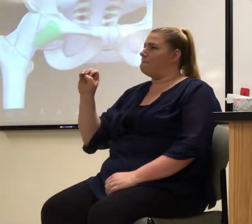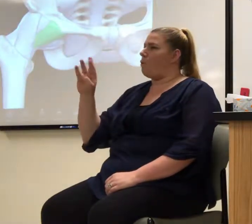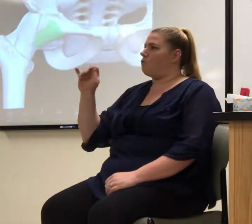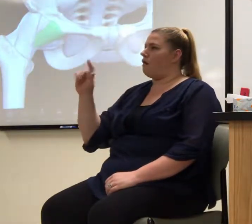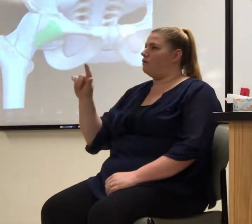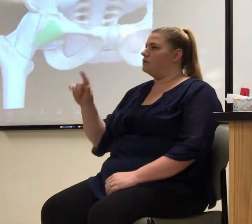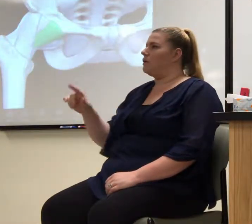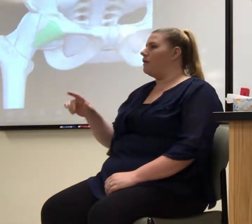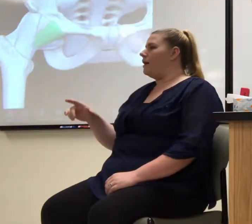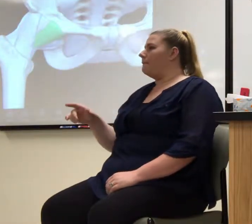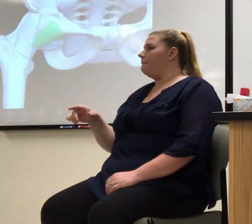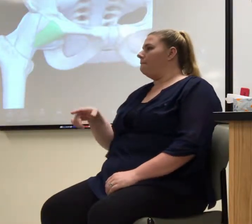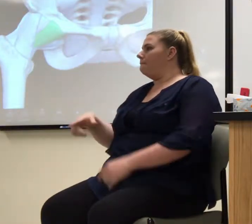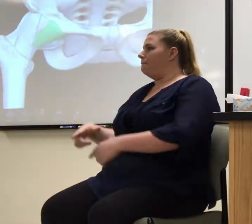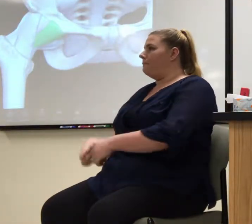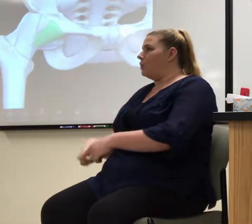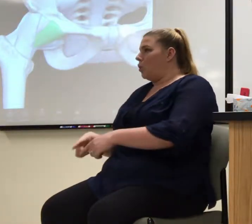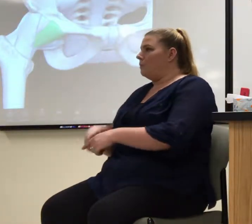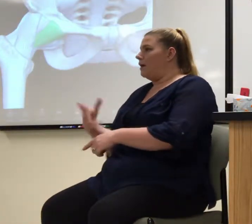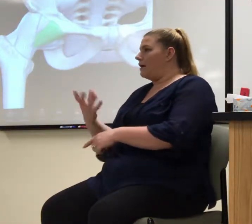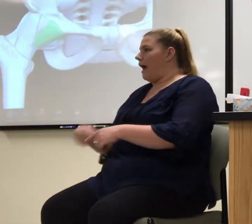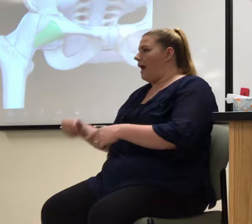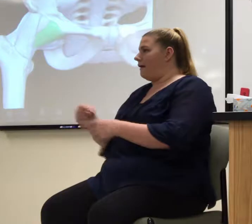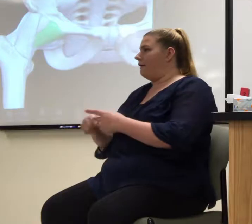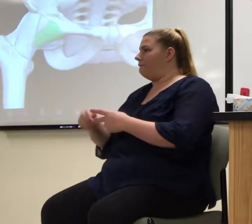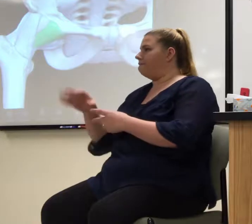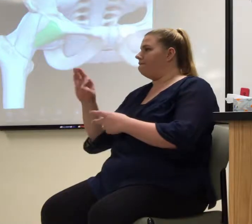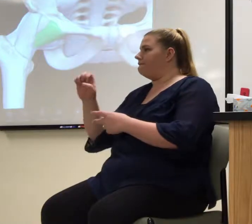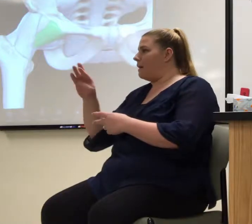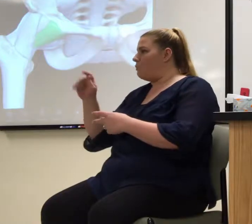Well, anyways, as I go through them,